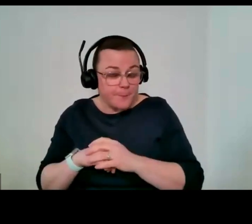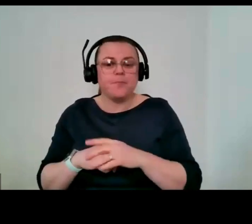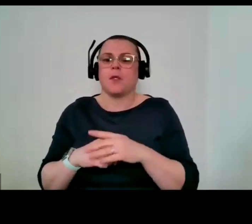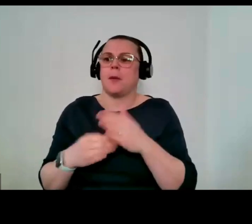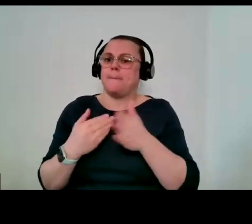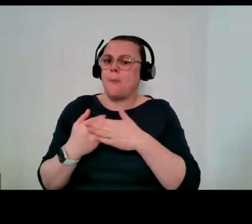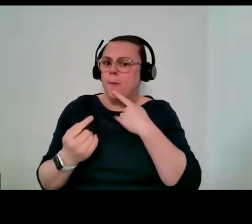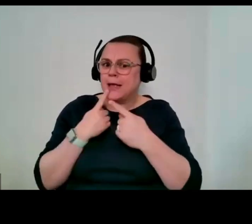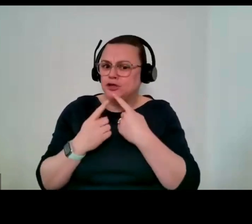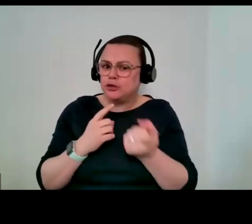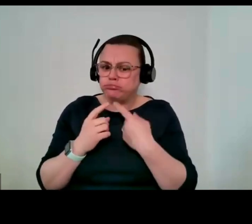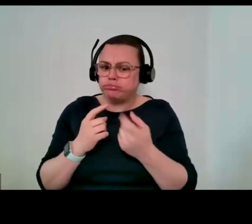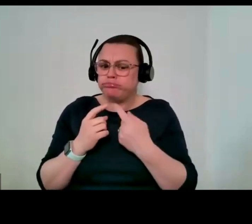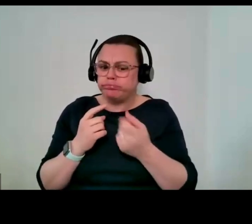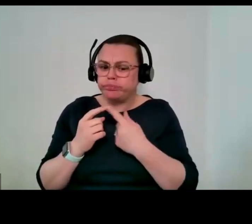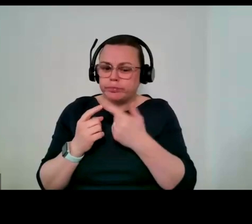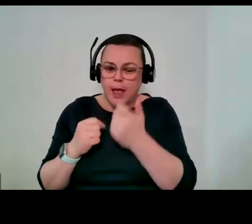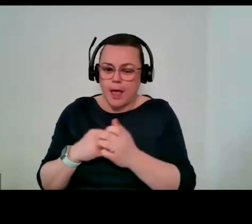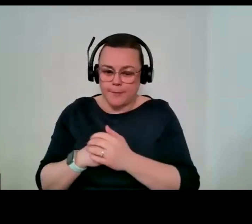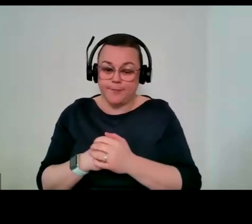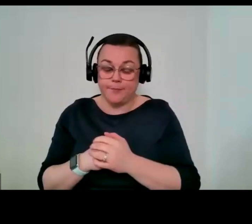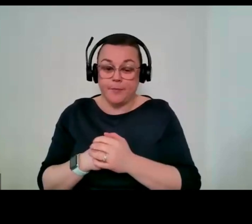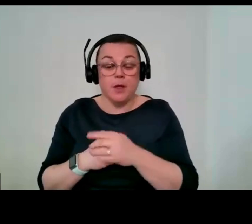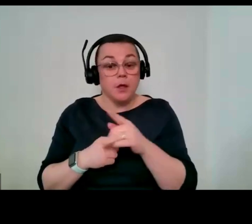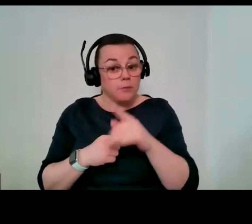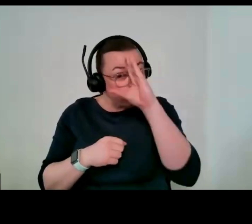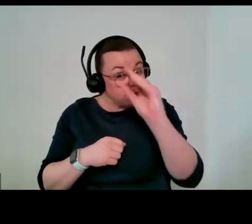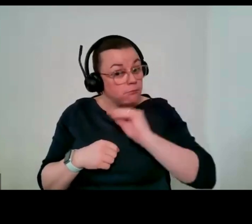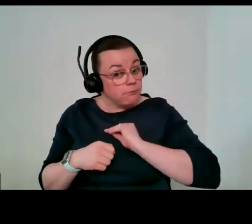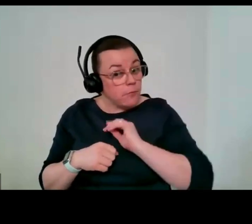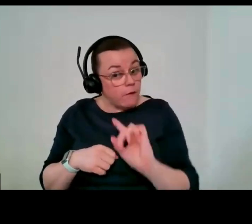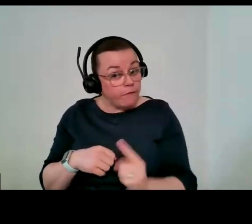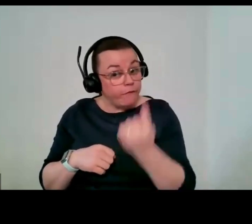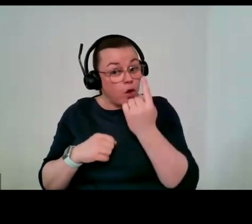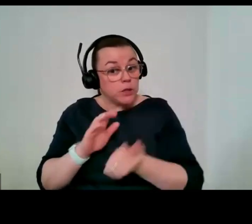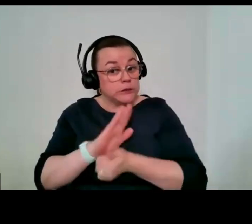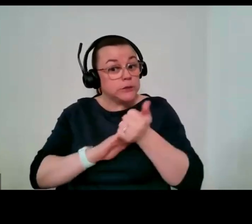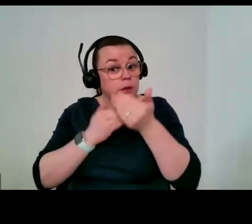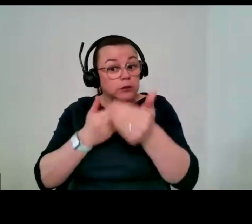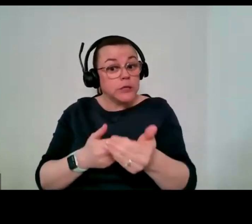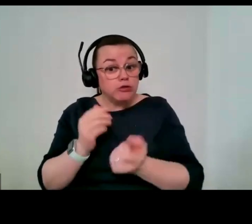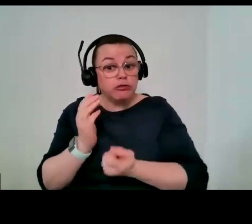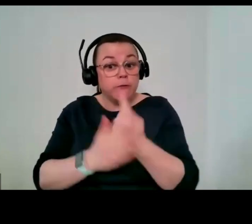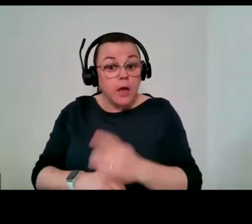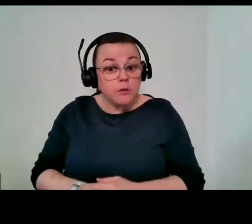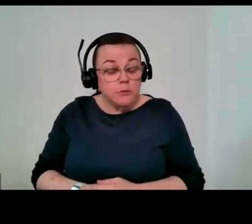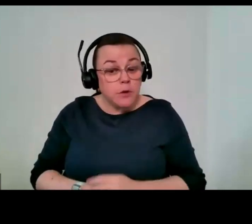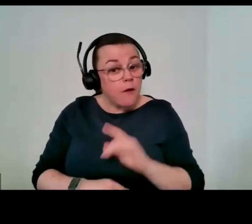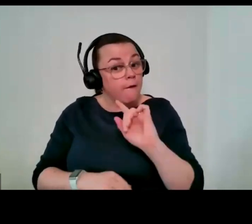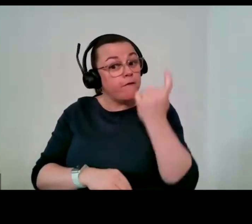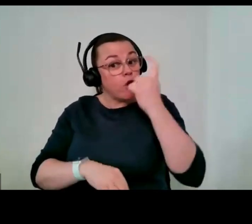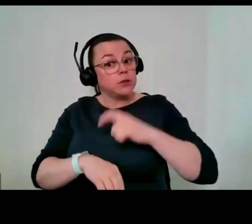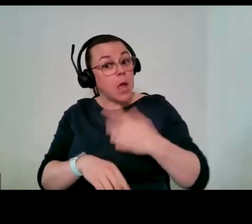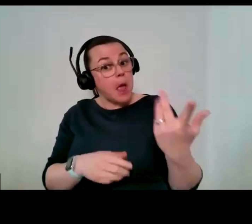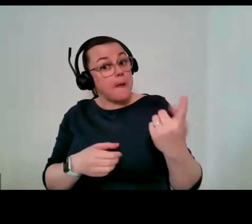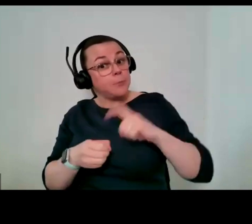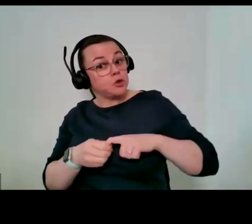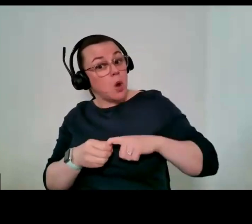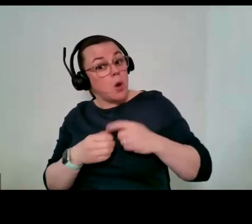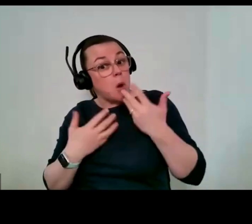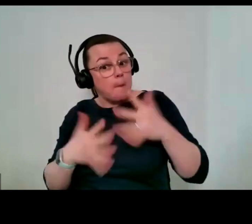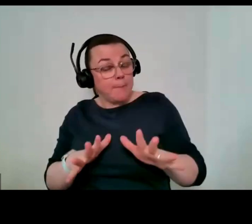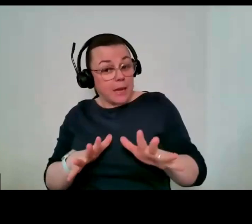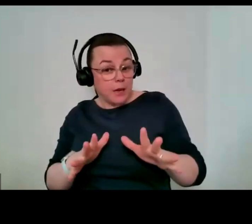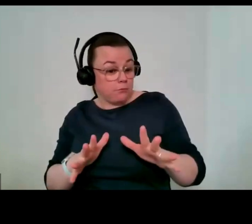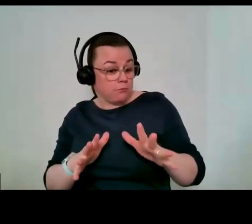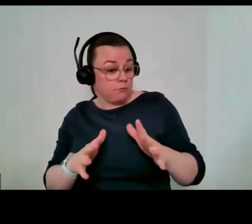And also, let me know, is this your first Skill Sessions event? Is this the first time you're joining us, or have you been